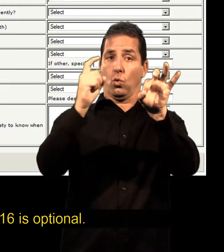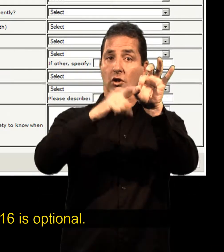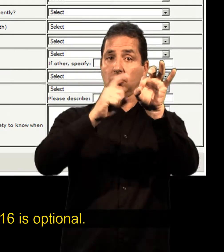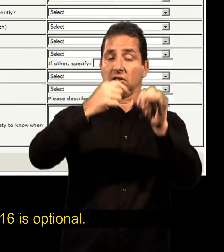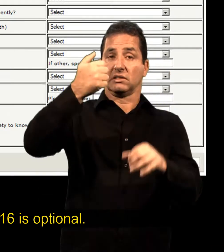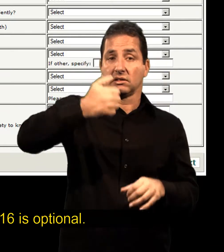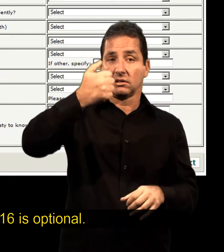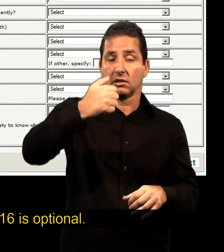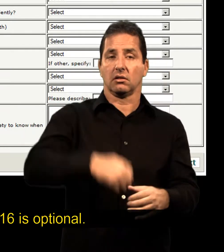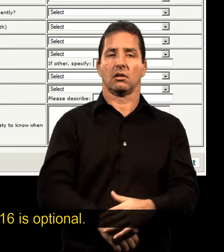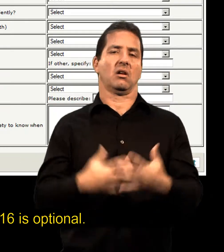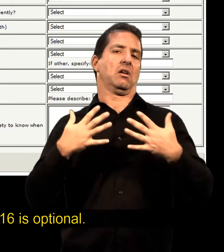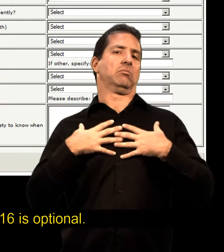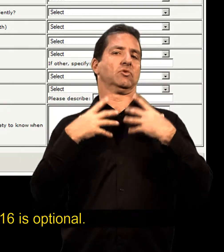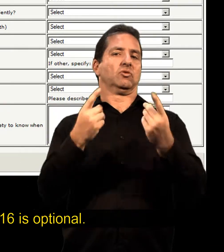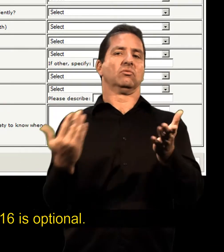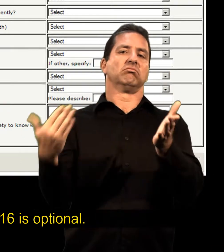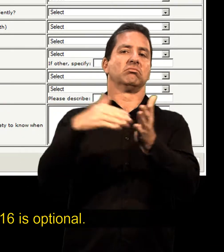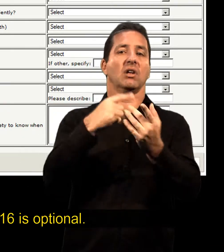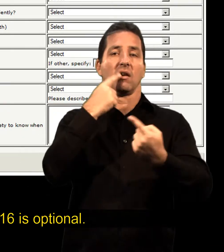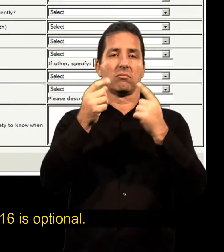Question 16 is optional.